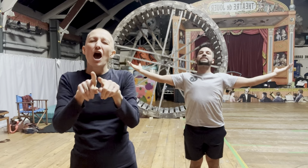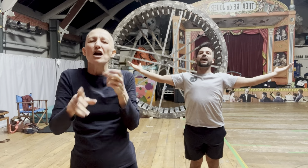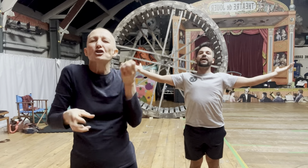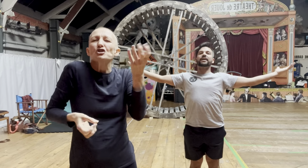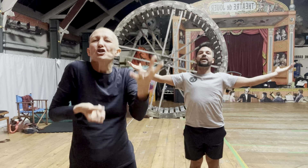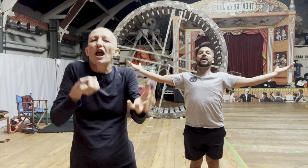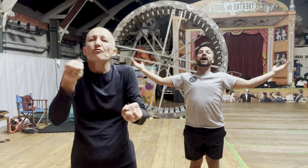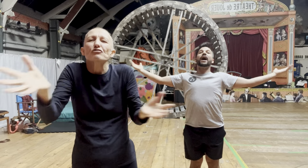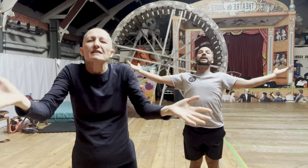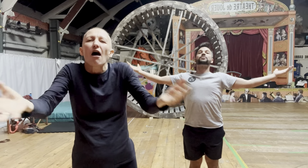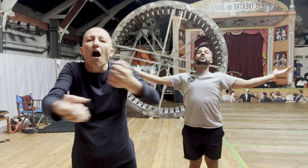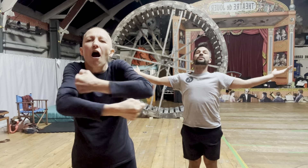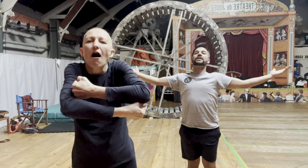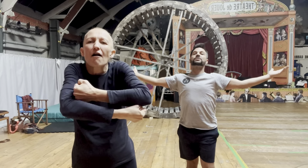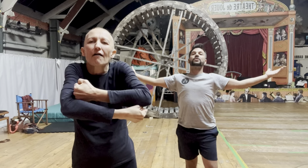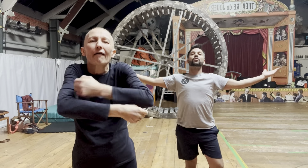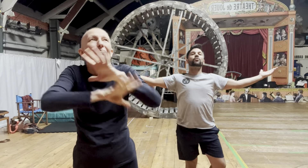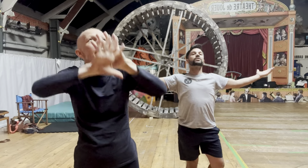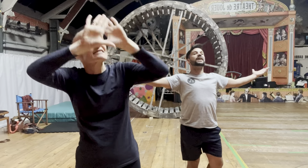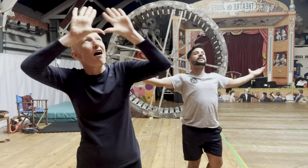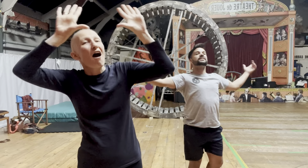sky. As we do this, we're going to rotate